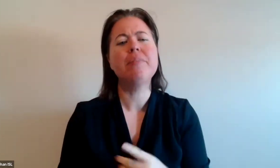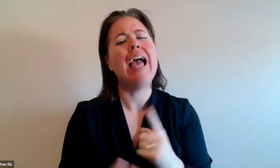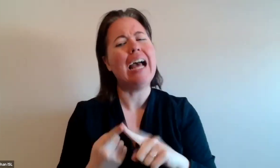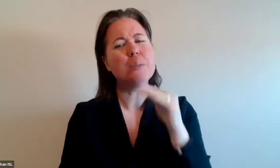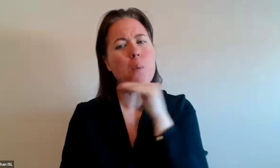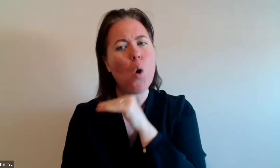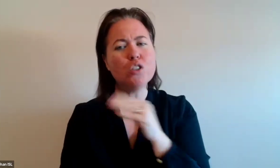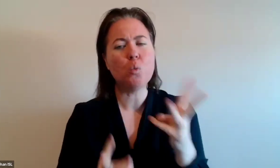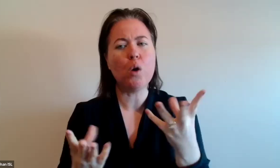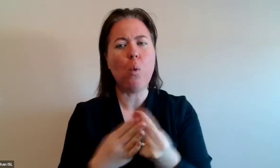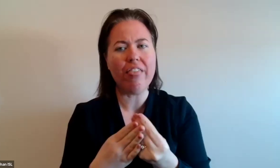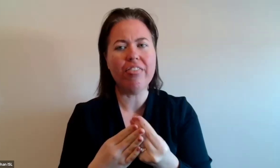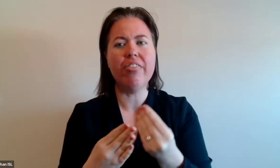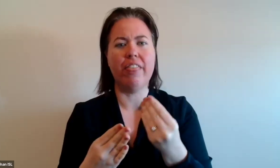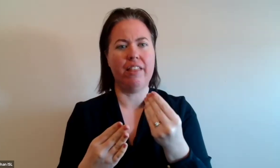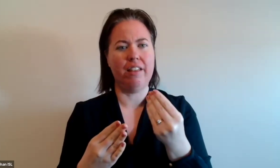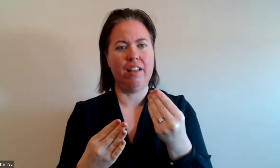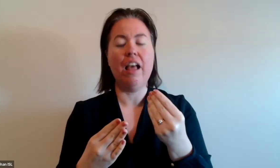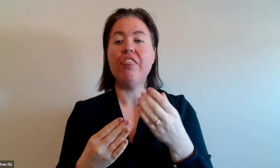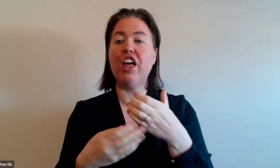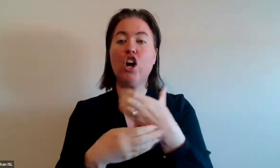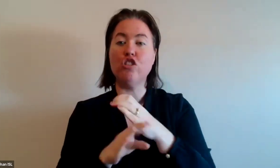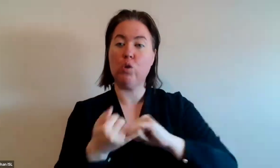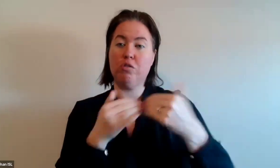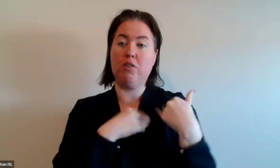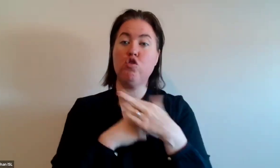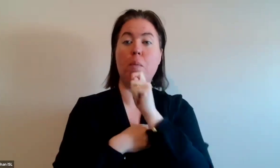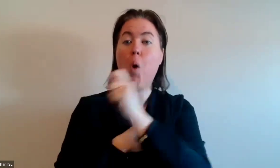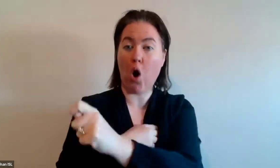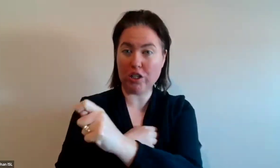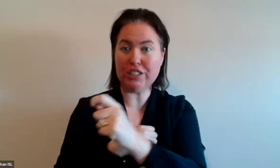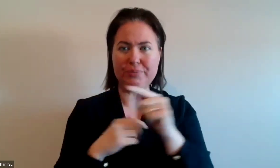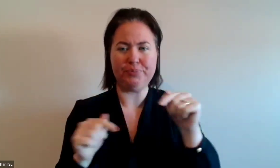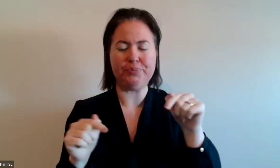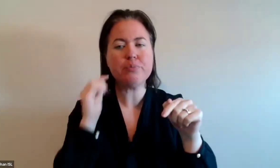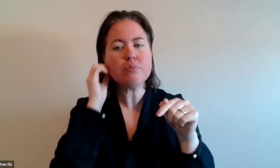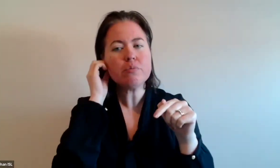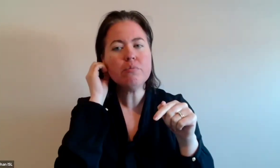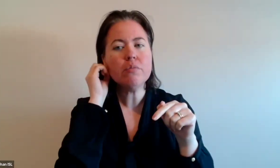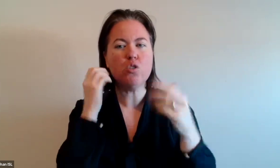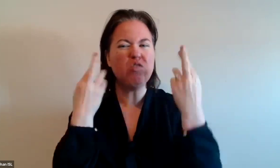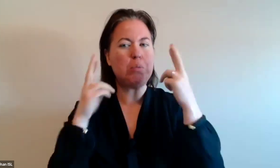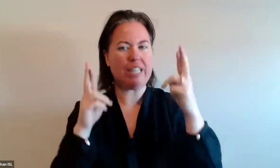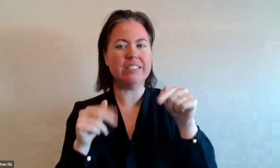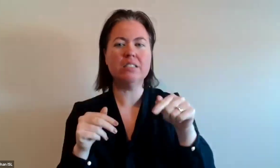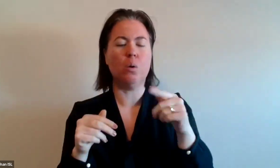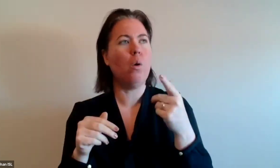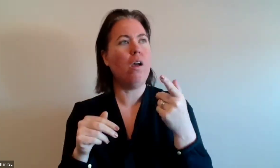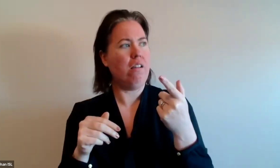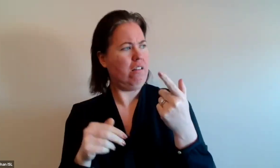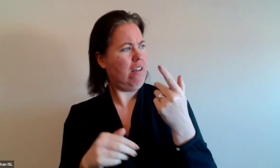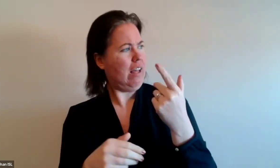important to work with country rapporteurs. In the last years, the committee